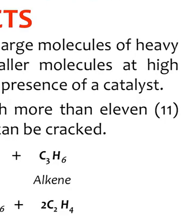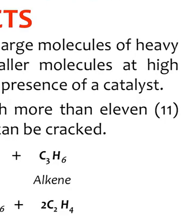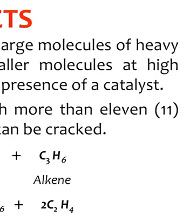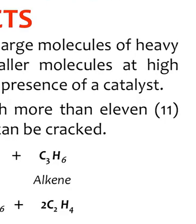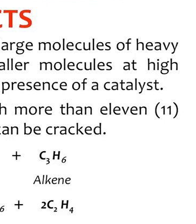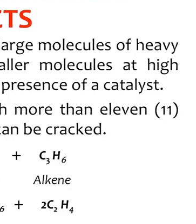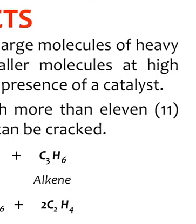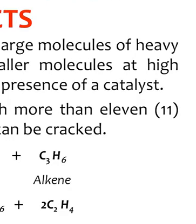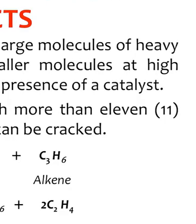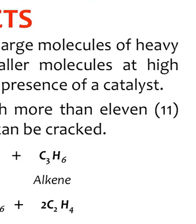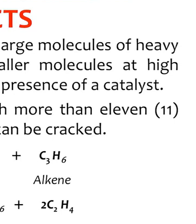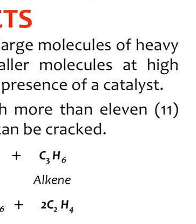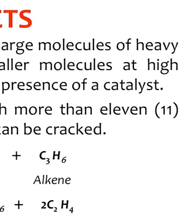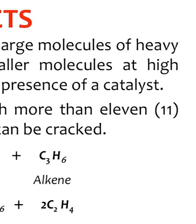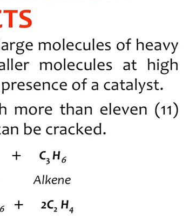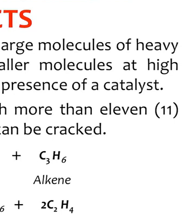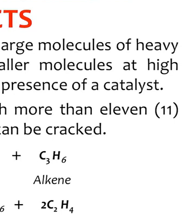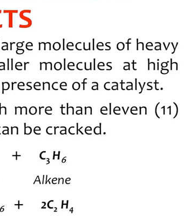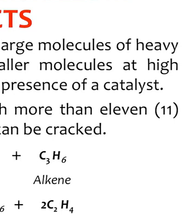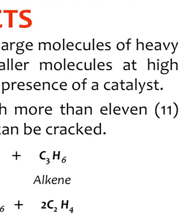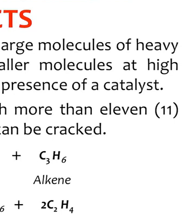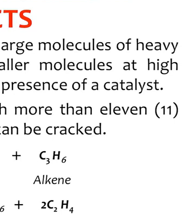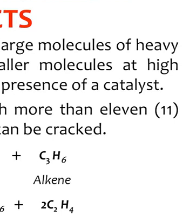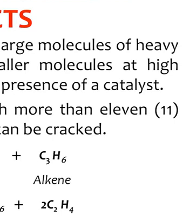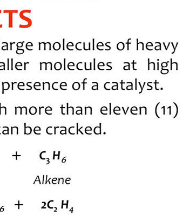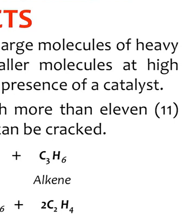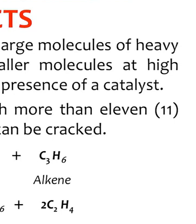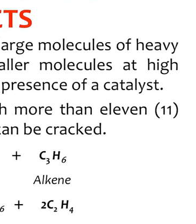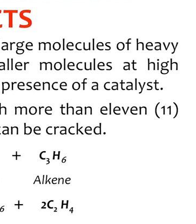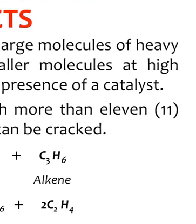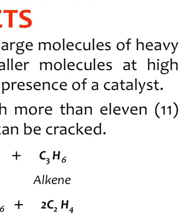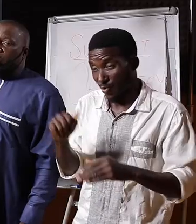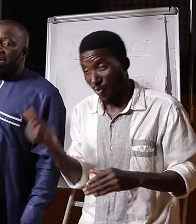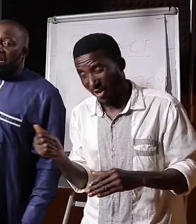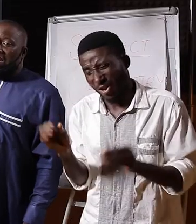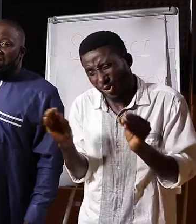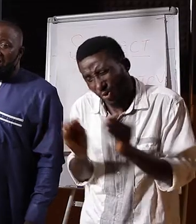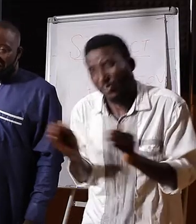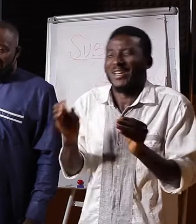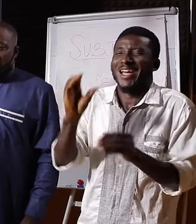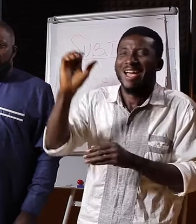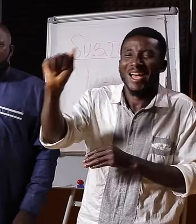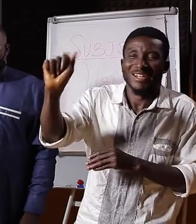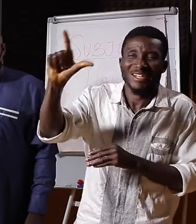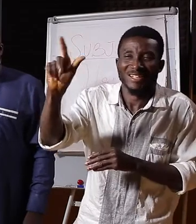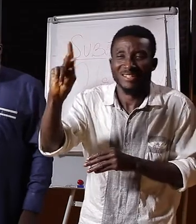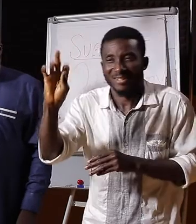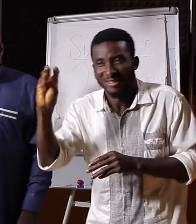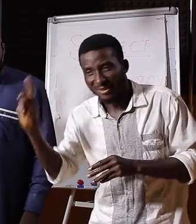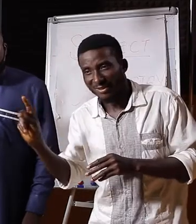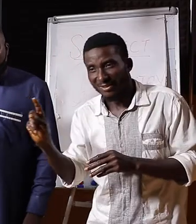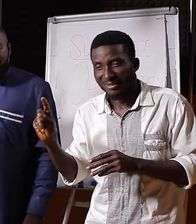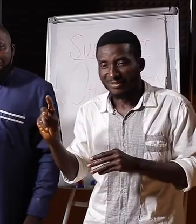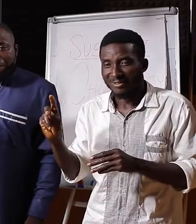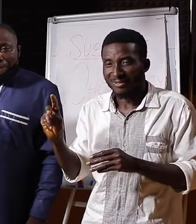to break and then to give us petrol and then other smaller alkenes. Our major